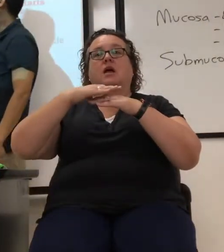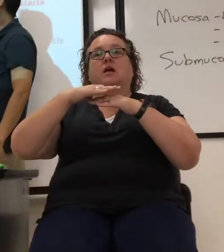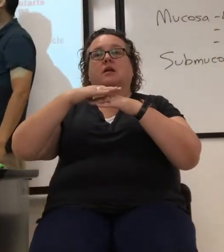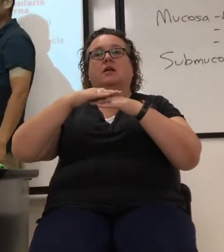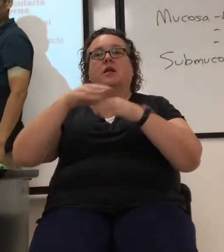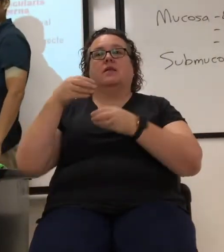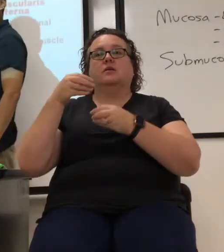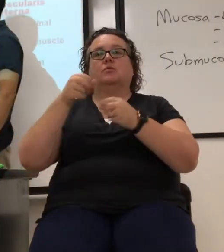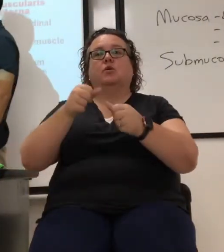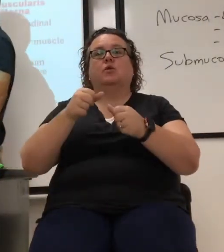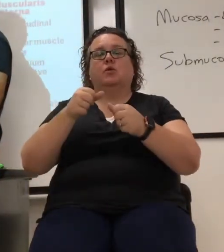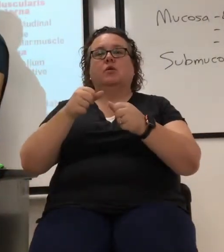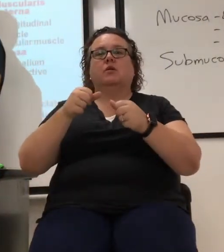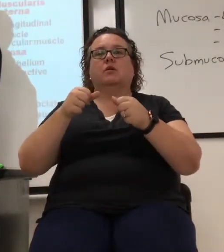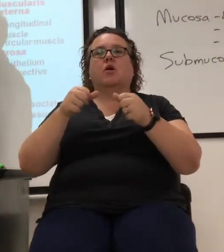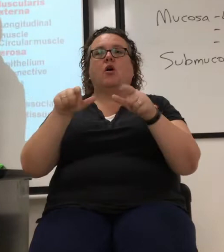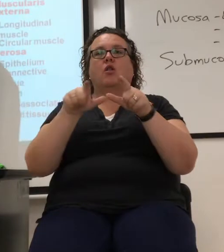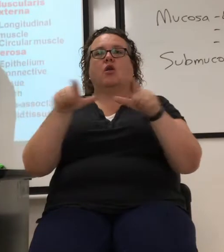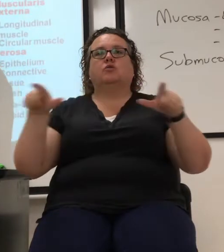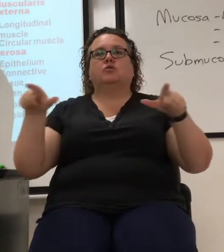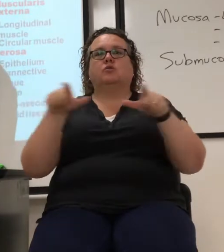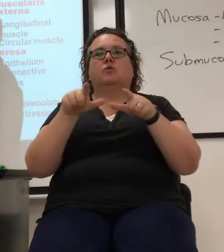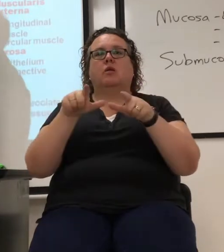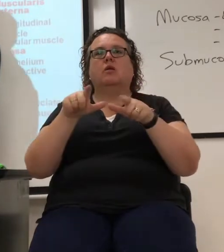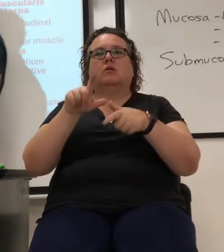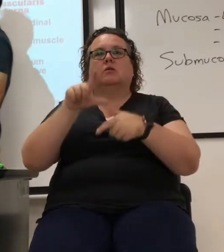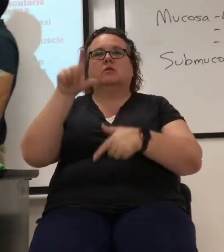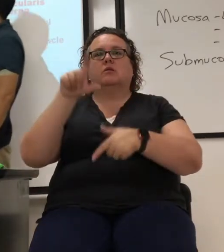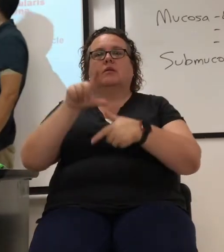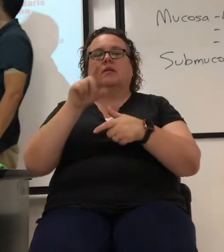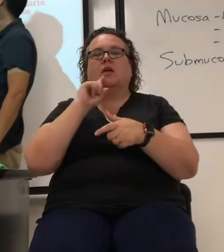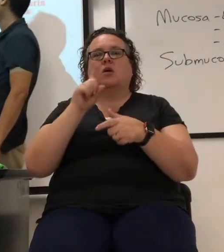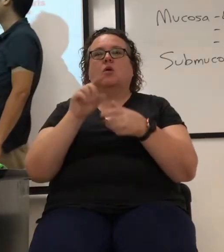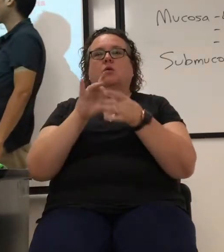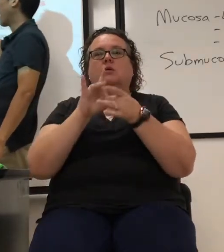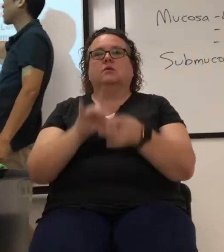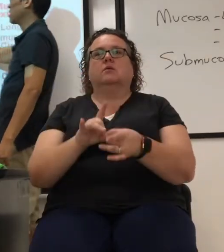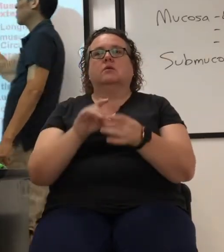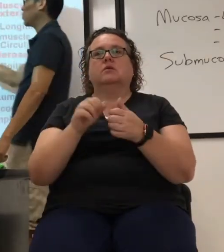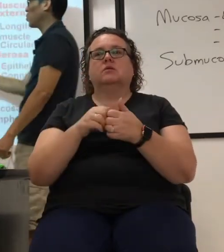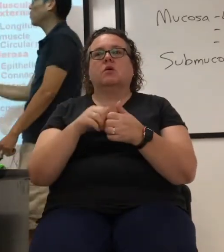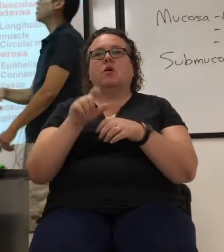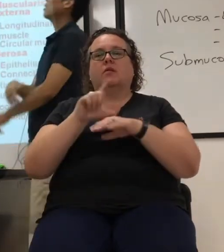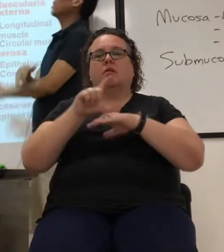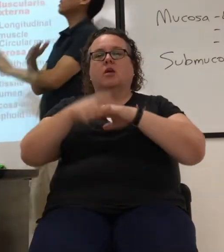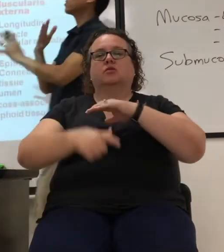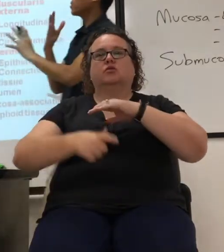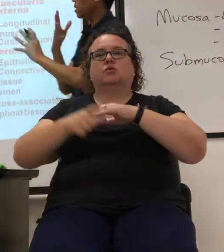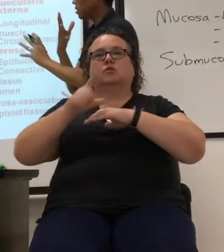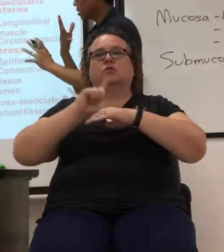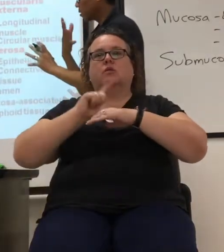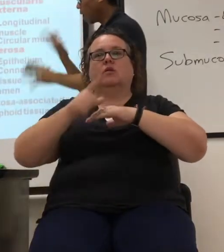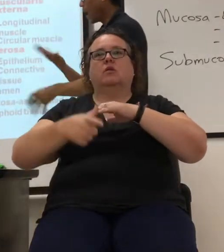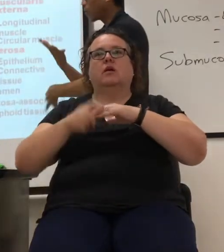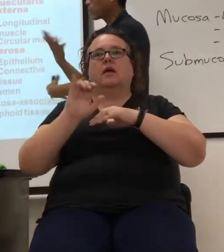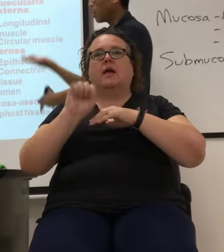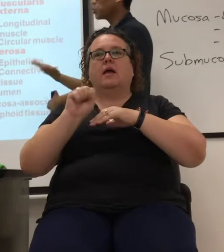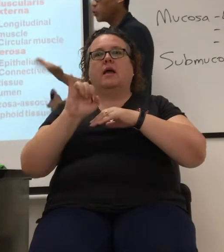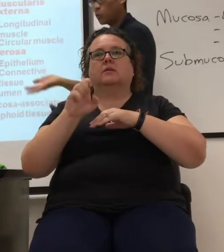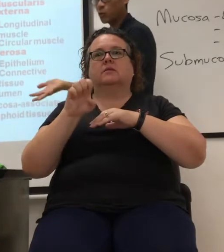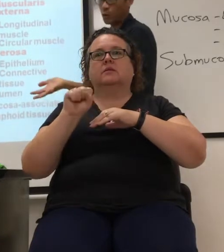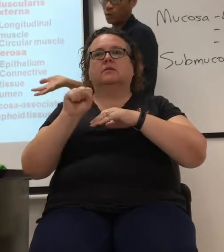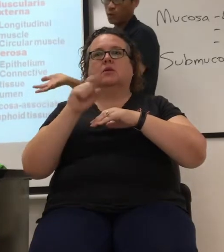arranged longitudinally. They go with the grain of the tube, along the longitudinal axis of the tube. So it's a